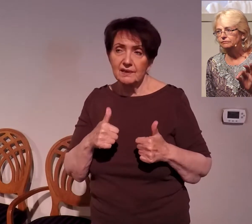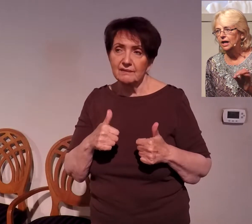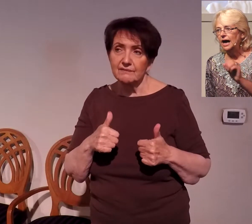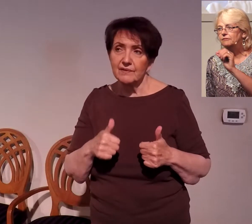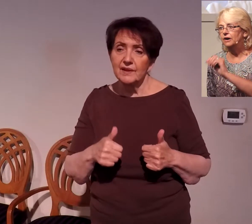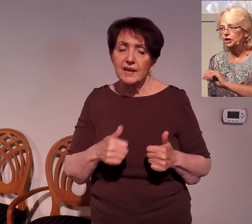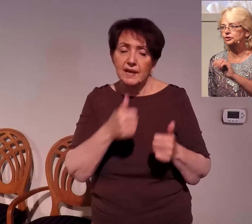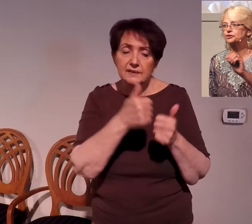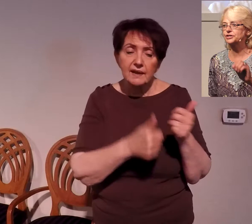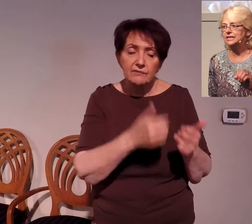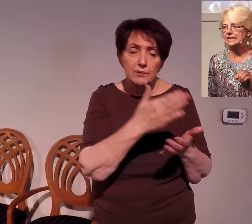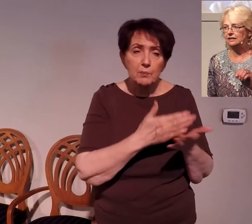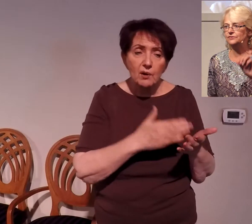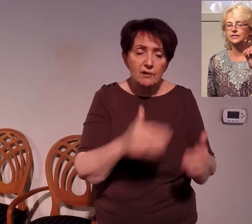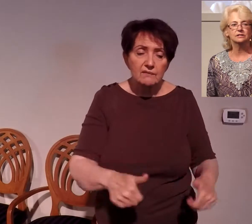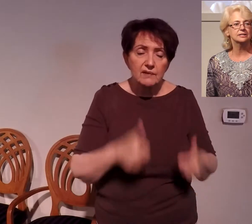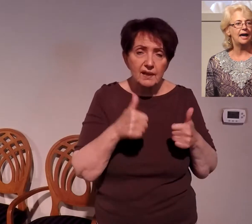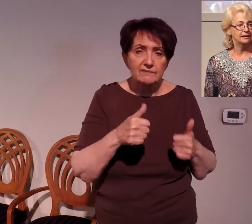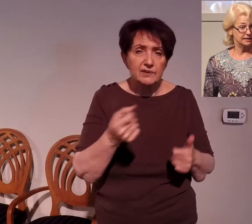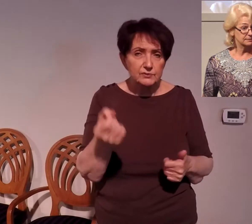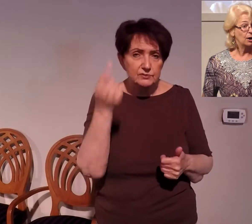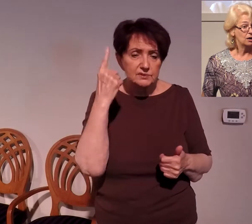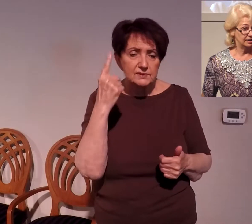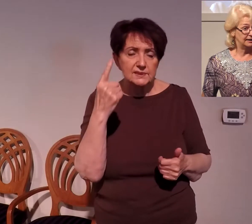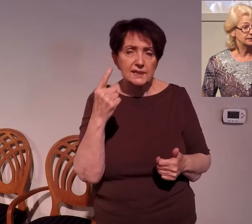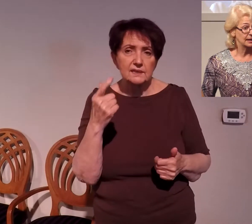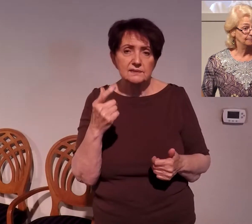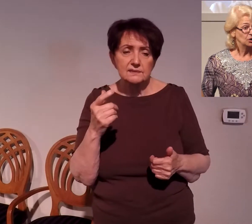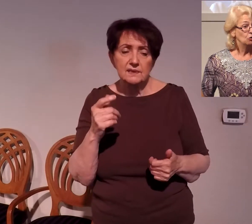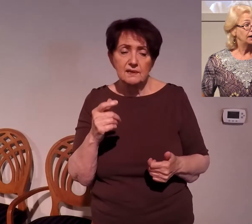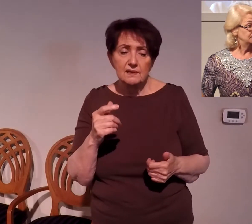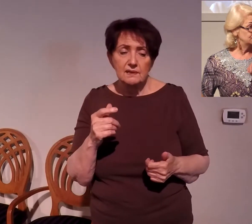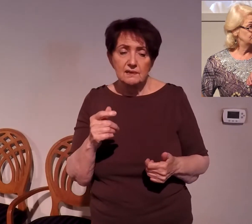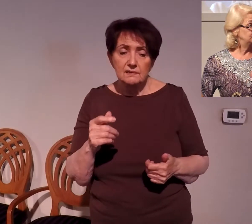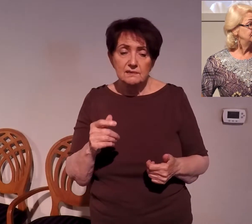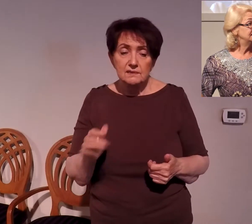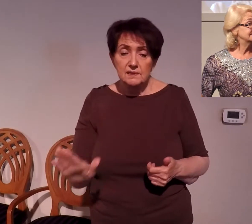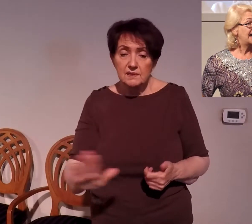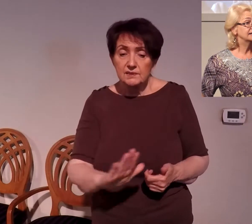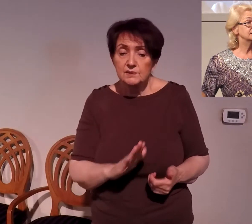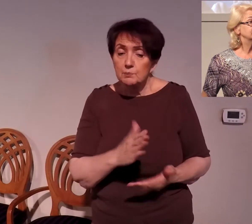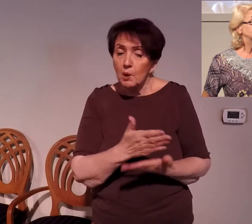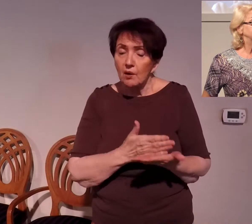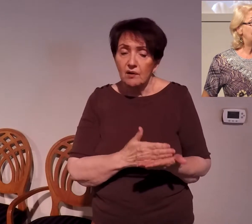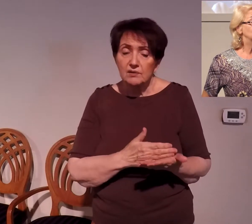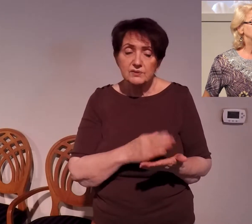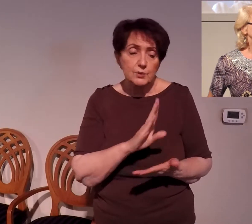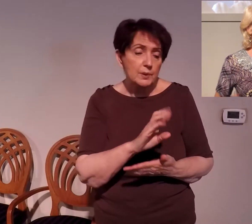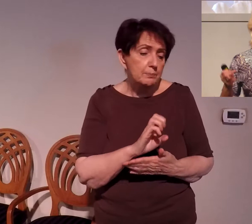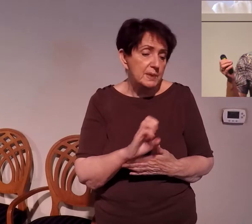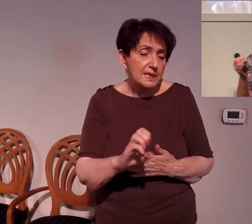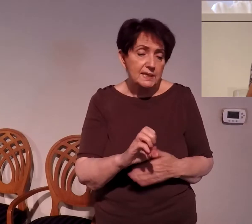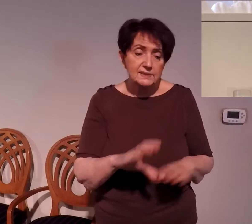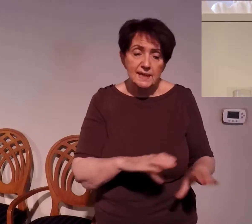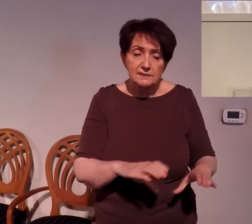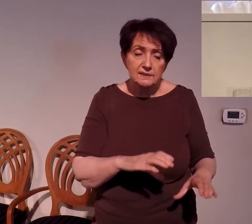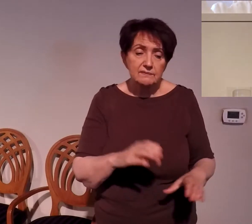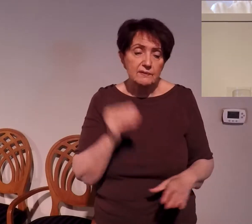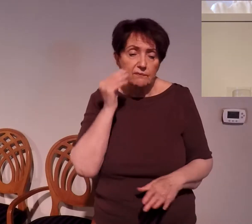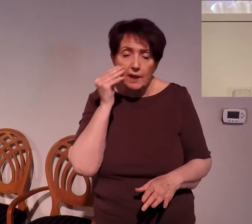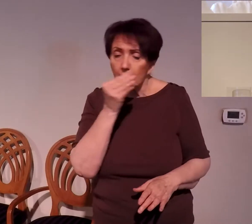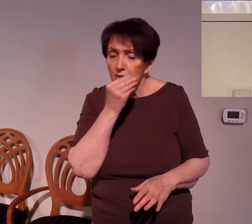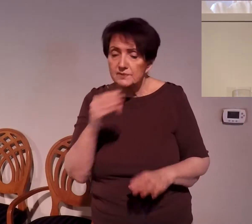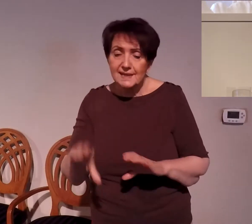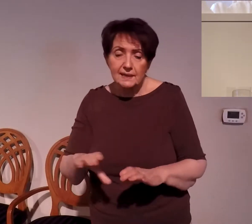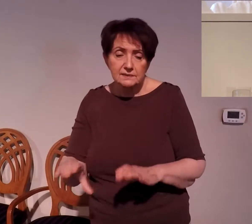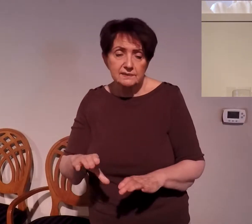aspect of life understands its part in it. Right? And so the bee is active and the flower is active, and they've come